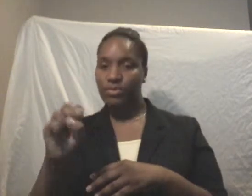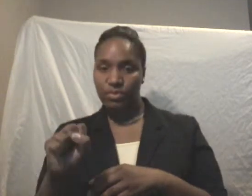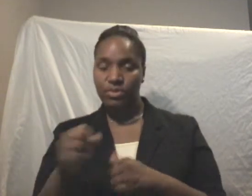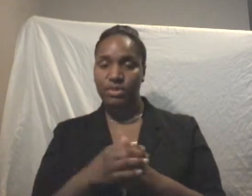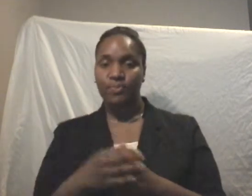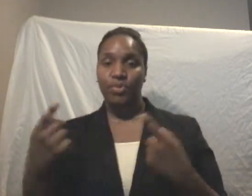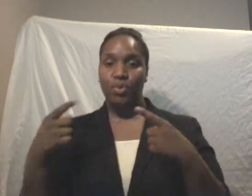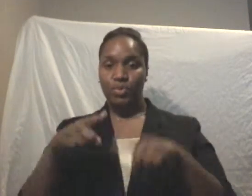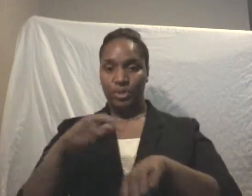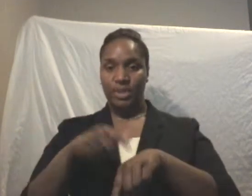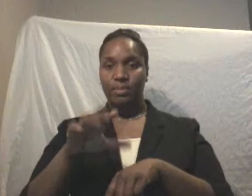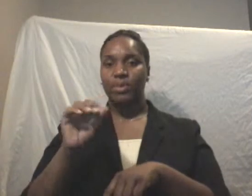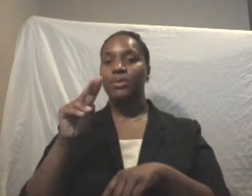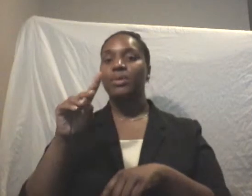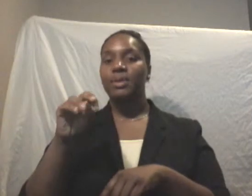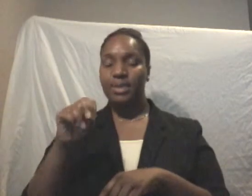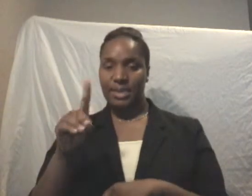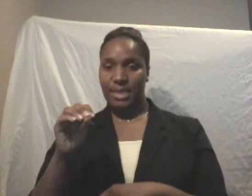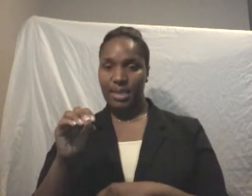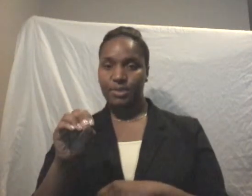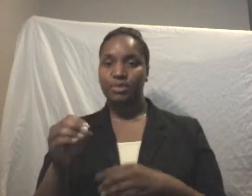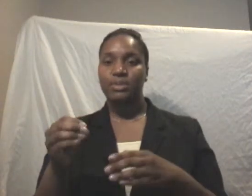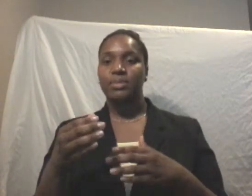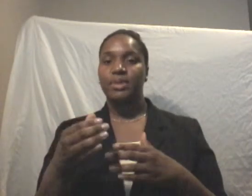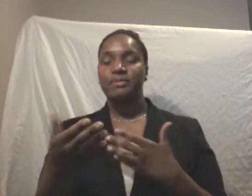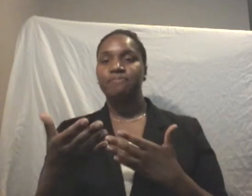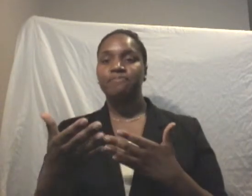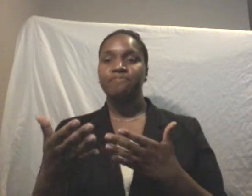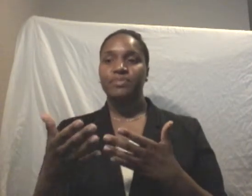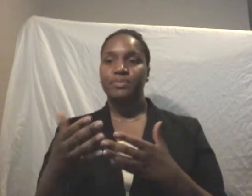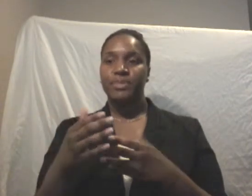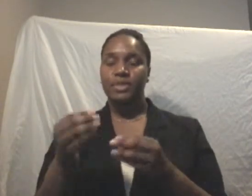dollar limit, the only limitation is 2 years.